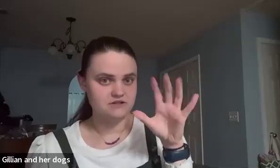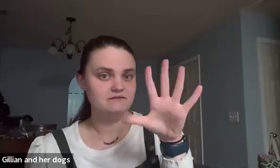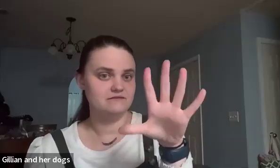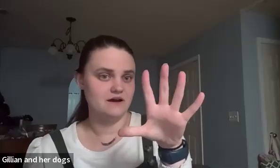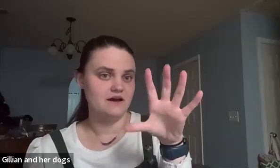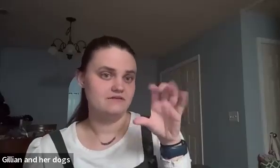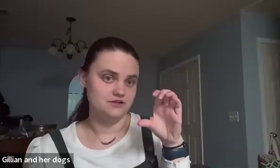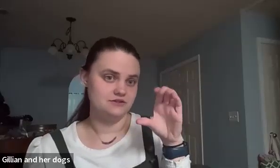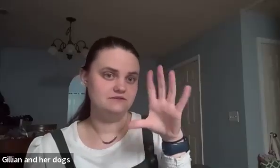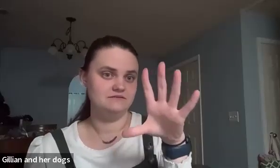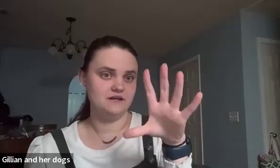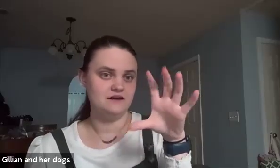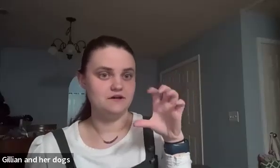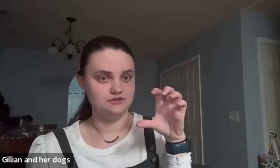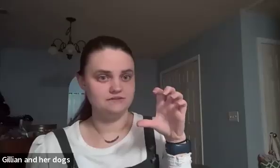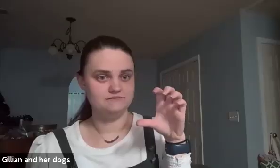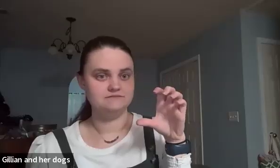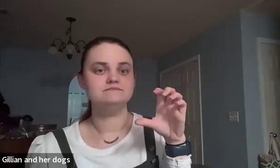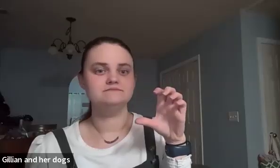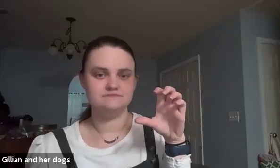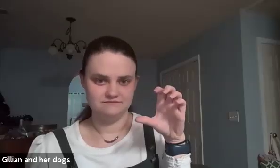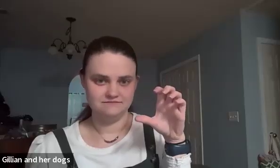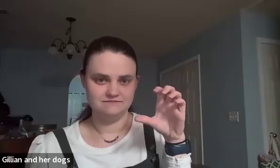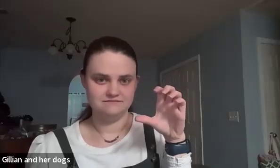500, 500, 500.